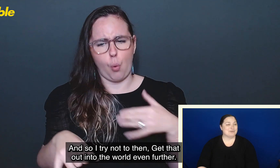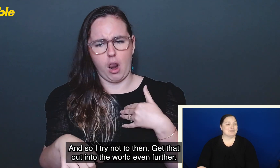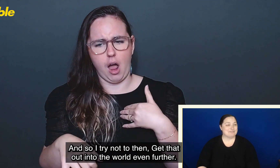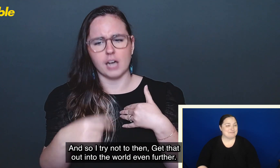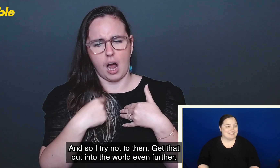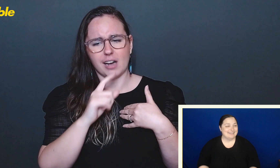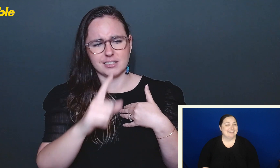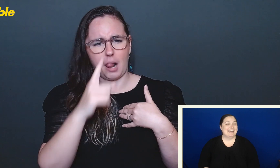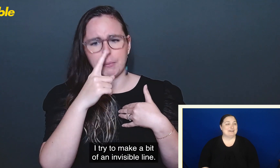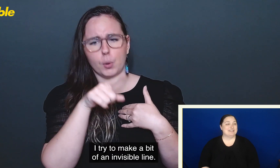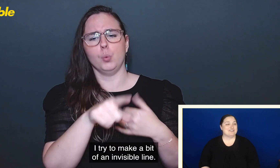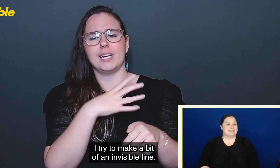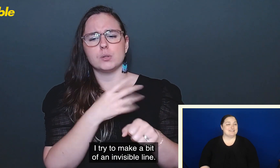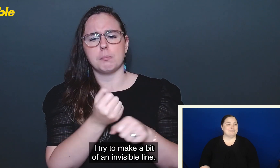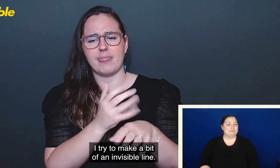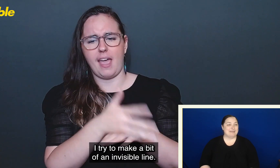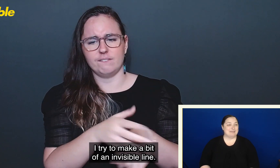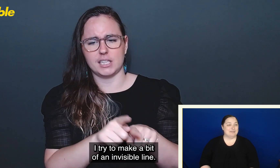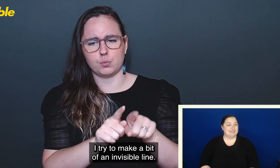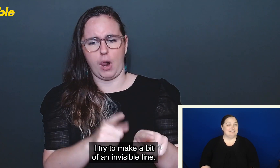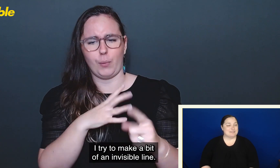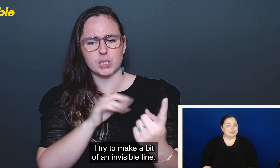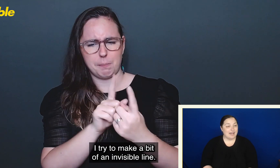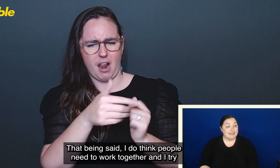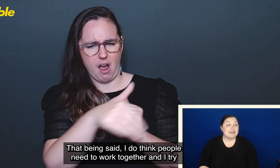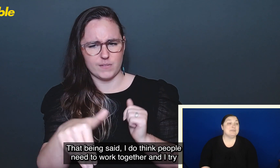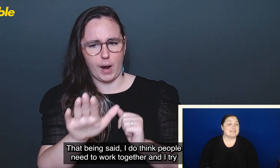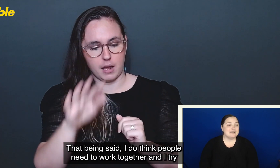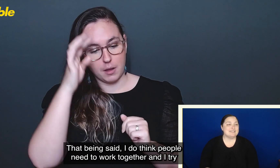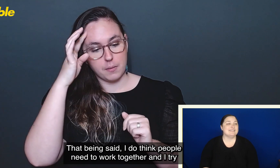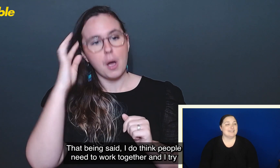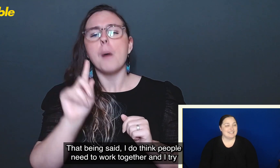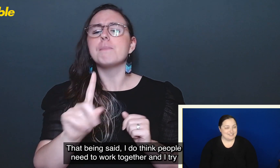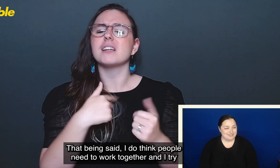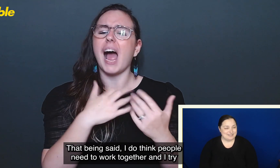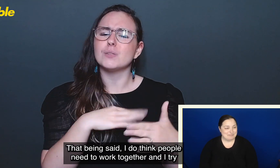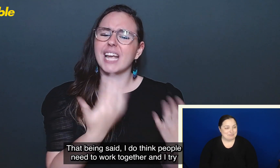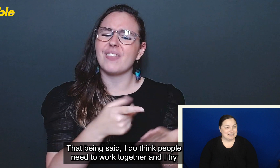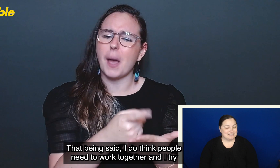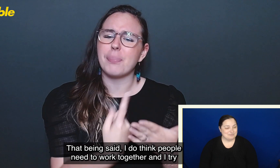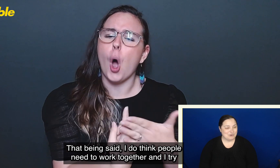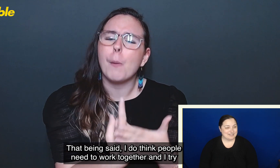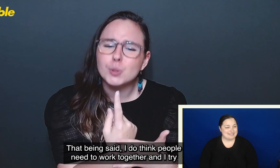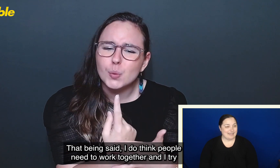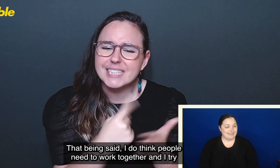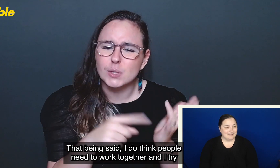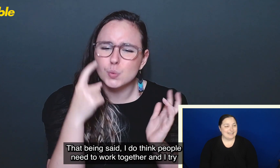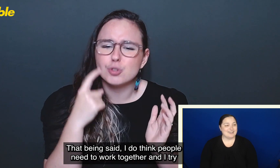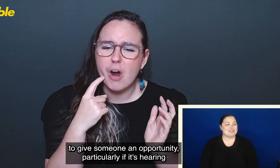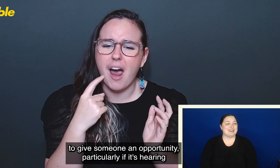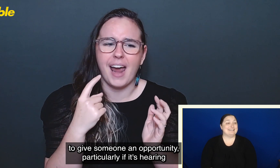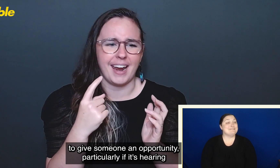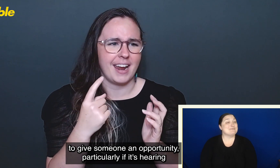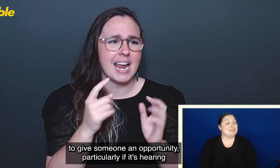the world even further. I try to sort of make a bit of an invisible line. That being said, I do think people need to work together, and